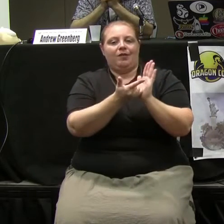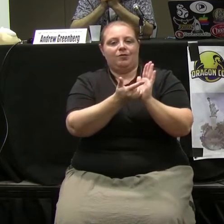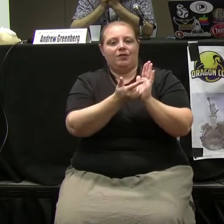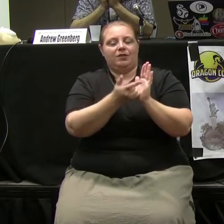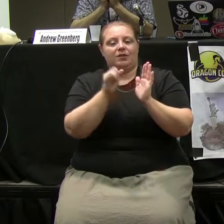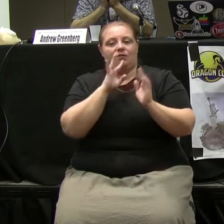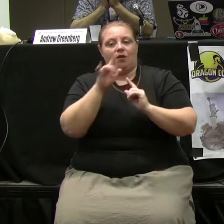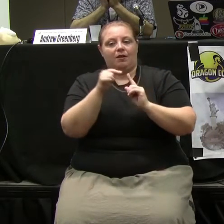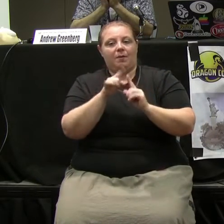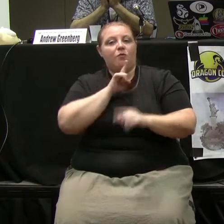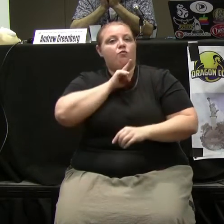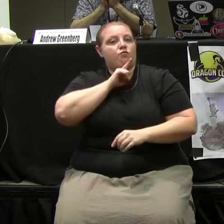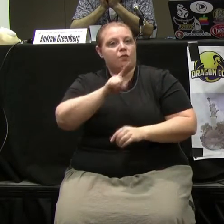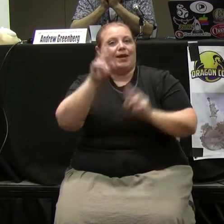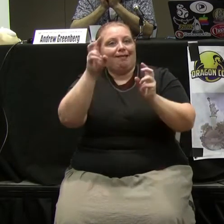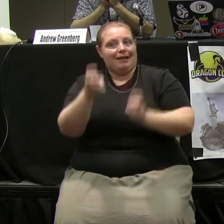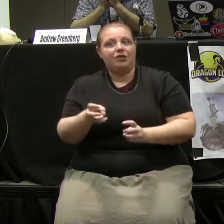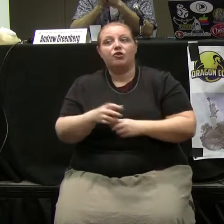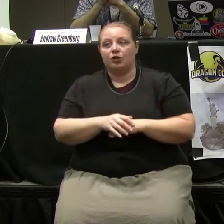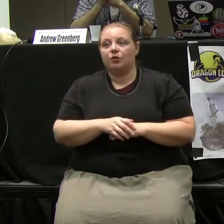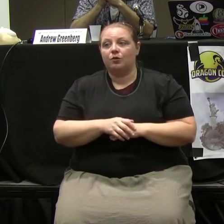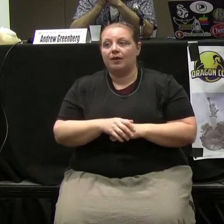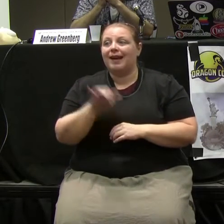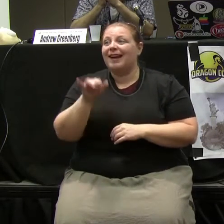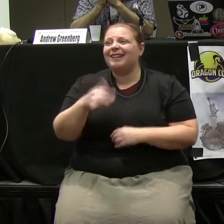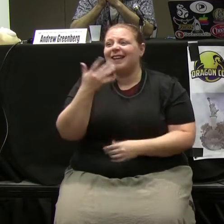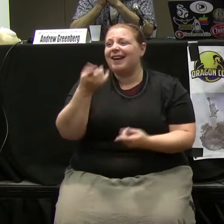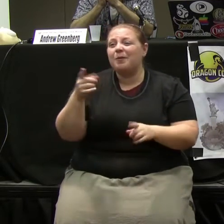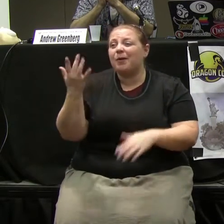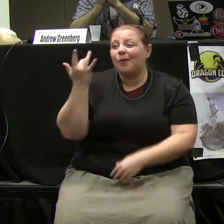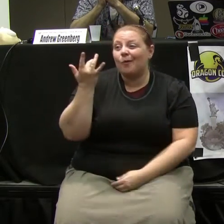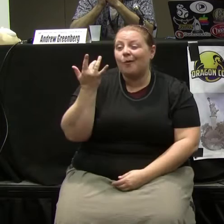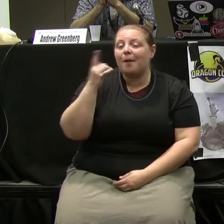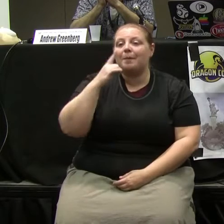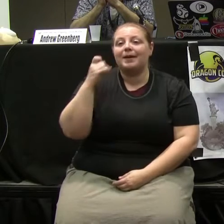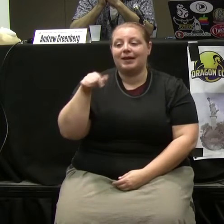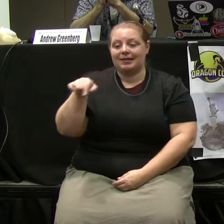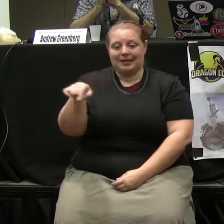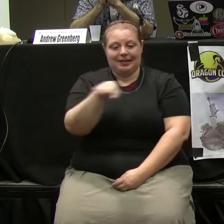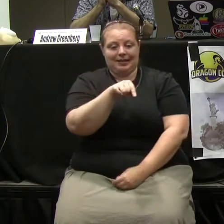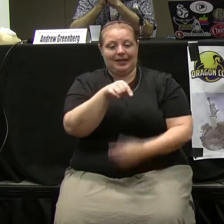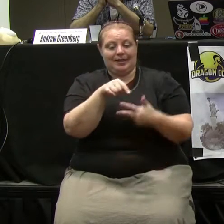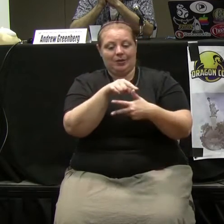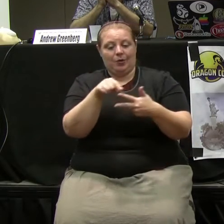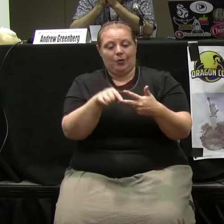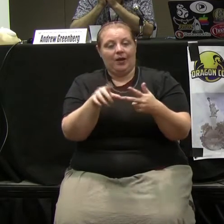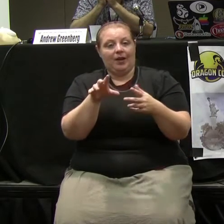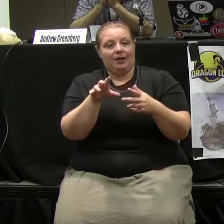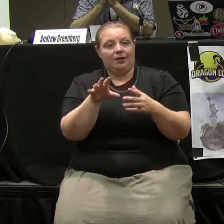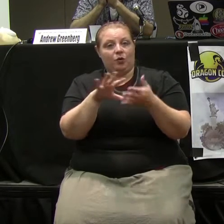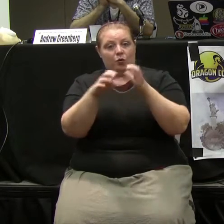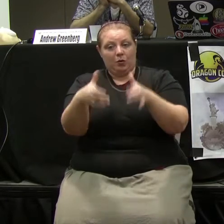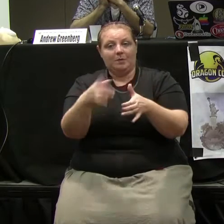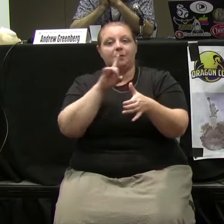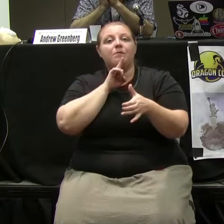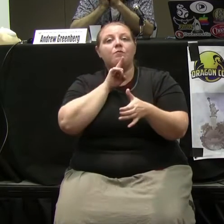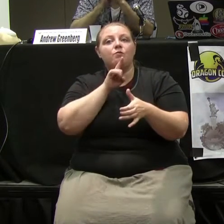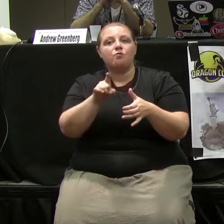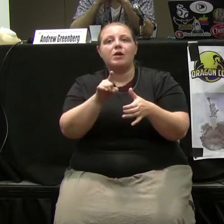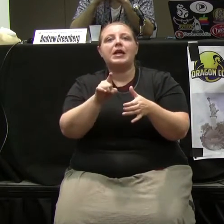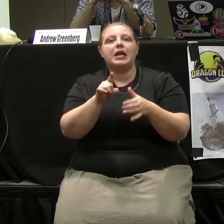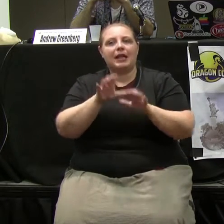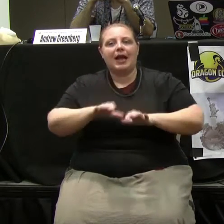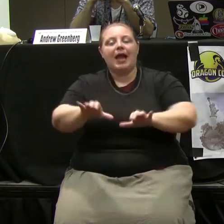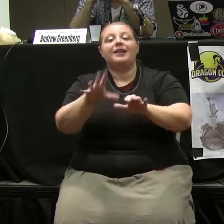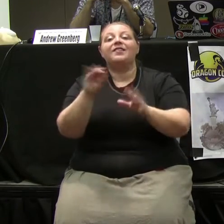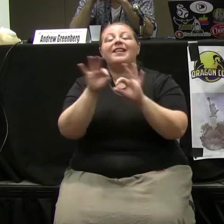real issue. And that came about purely because these groups were very active, and especially the families. The